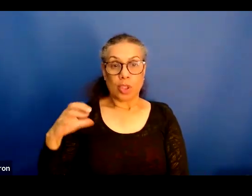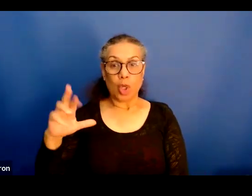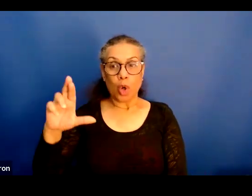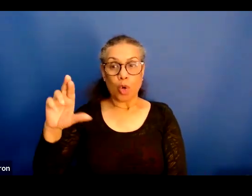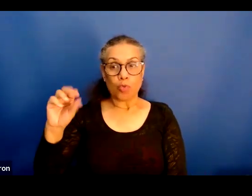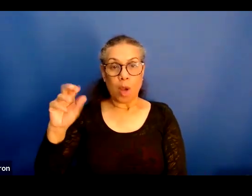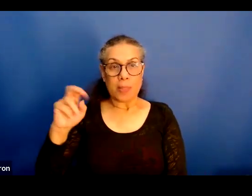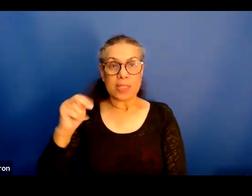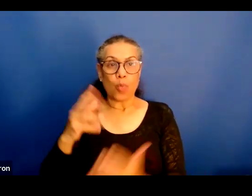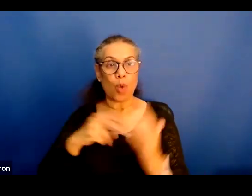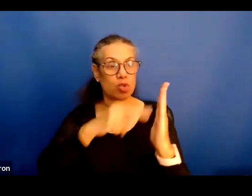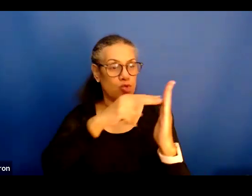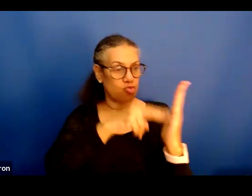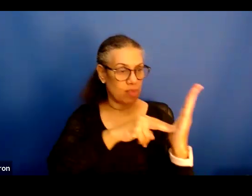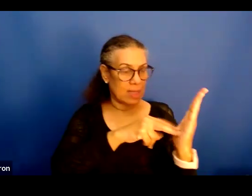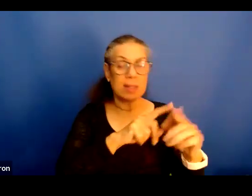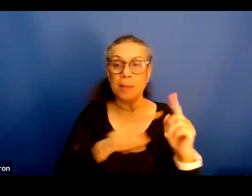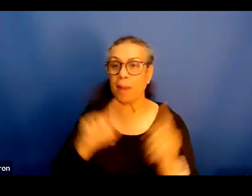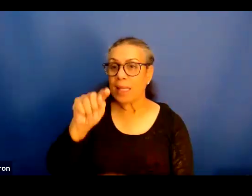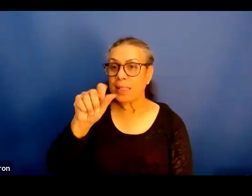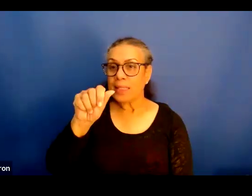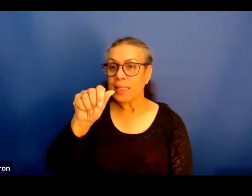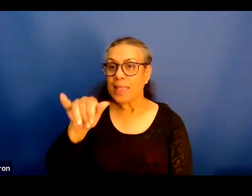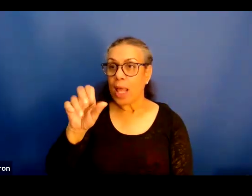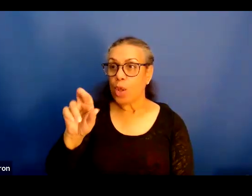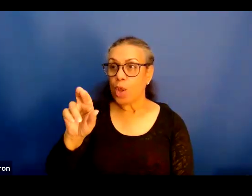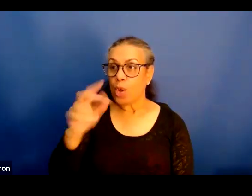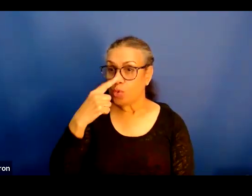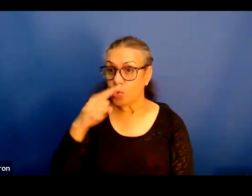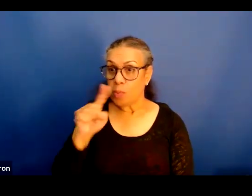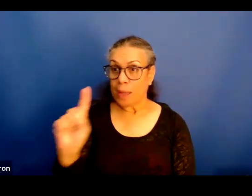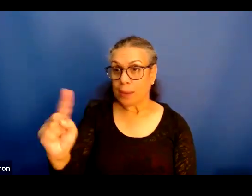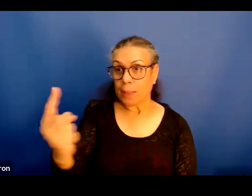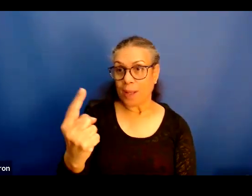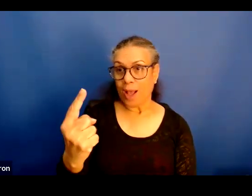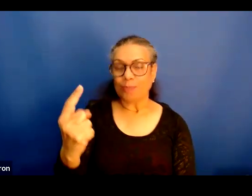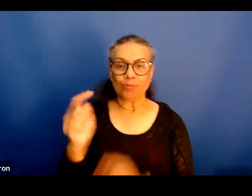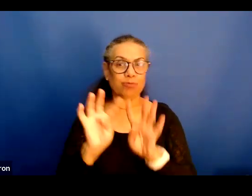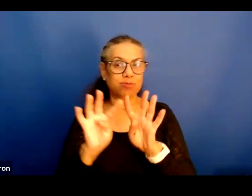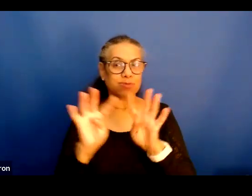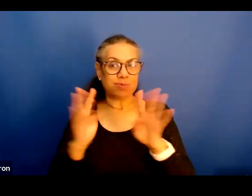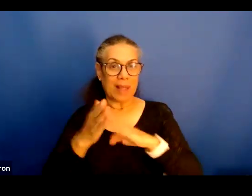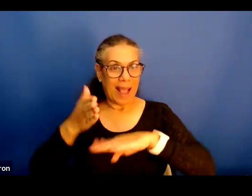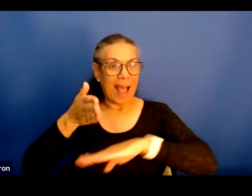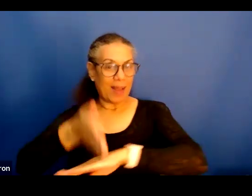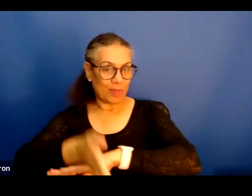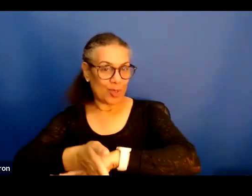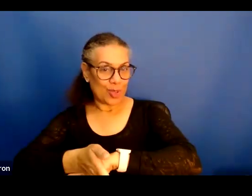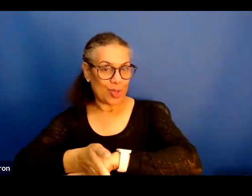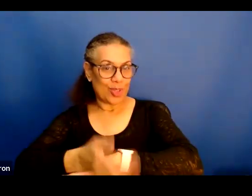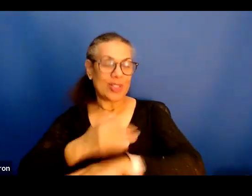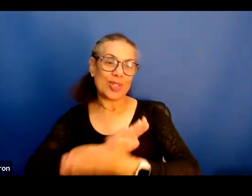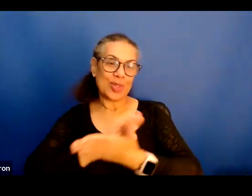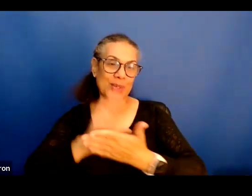wants to read, but Taylor, we're gonna have you come up and we're gonna stand with you after Chair reads it to be able to do a